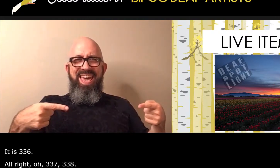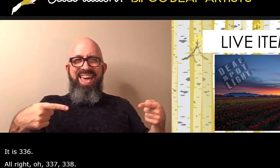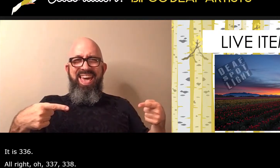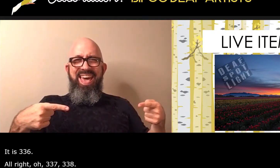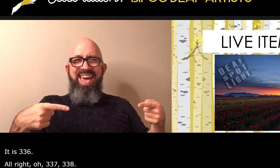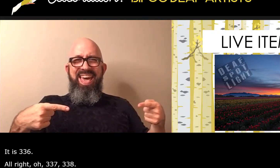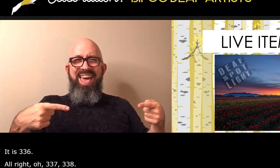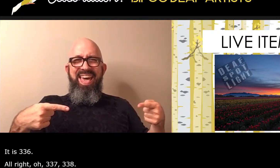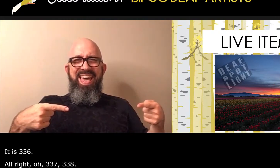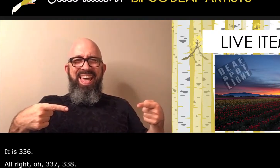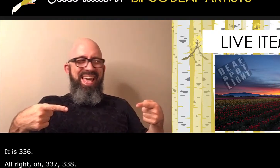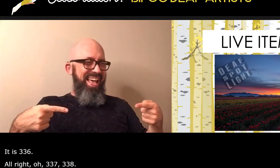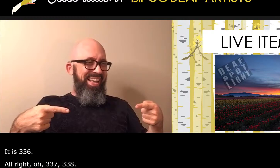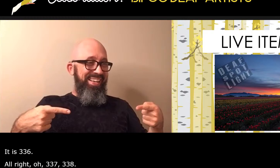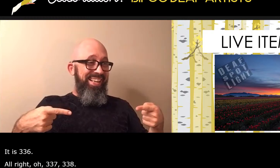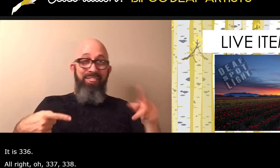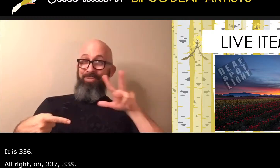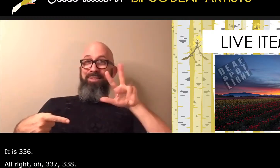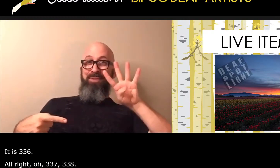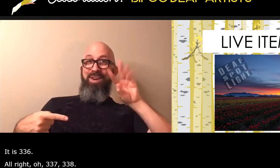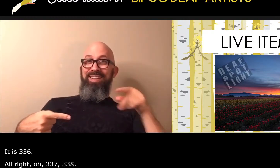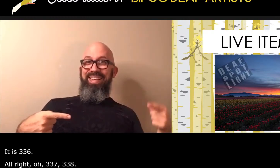339.